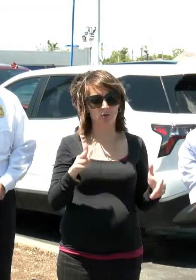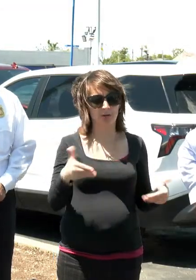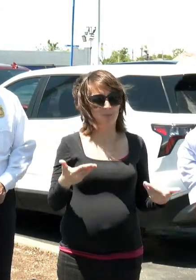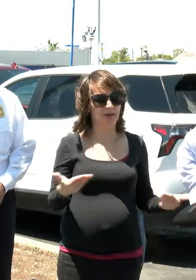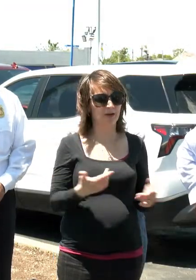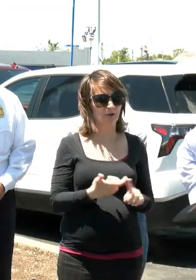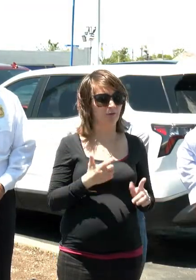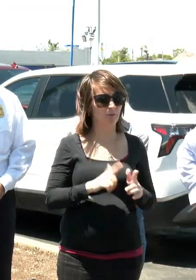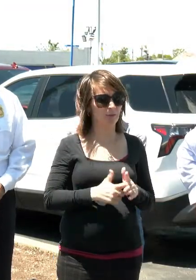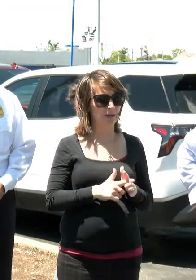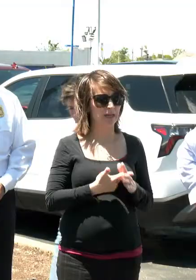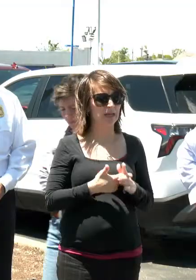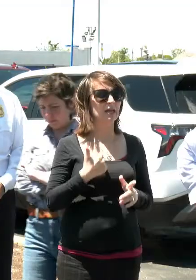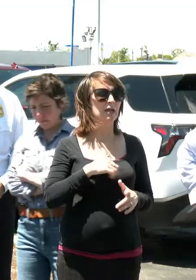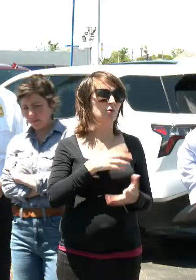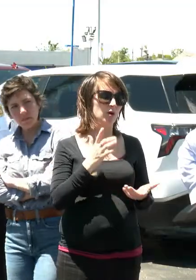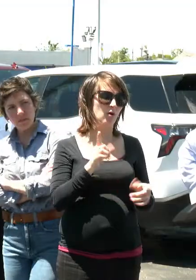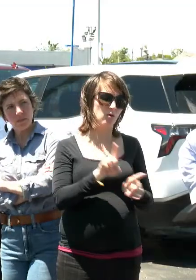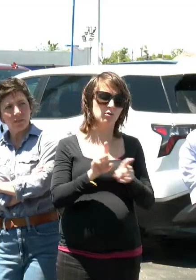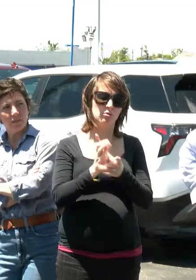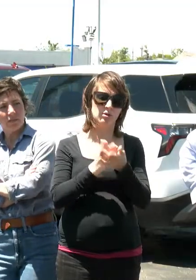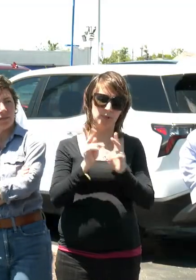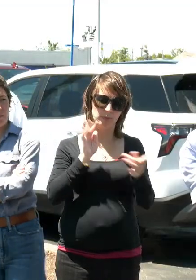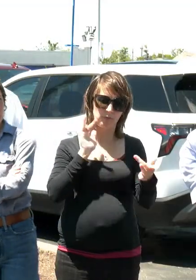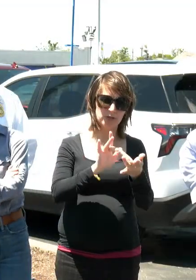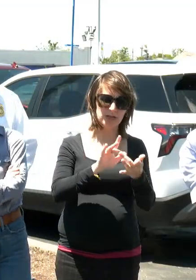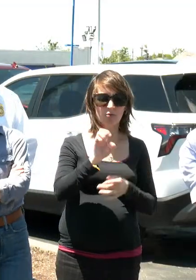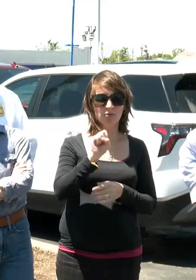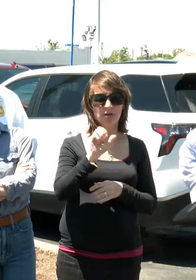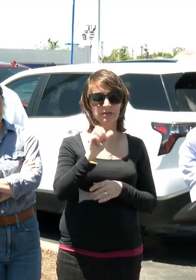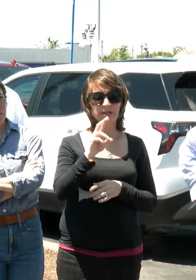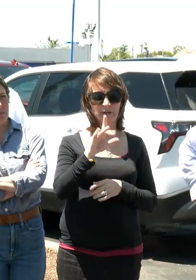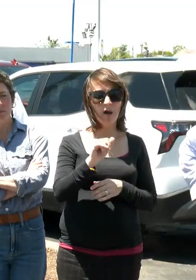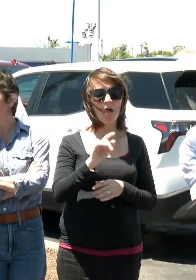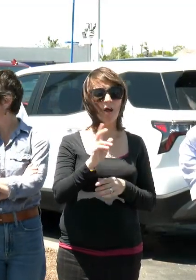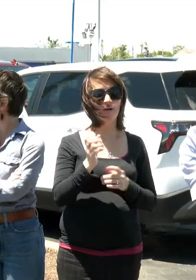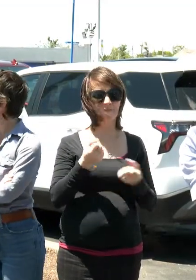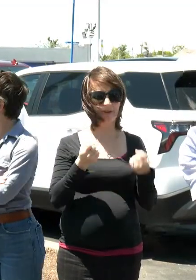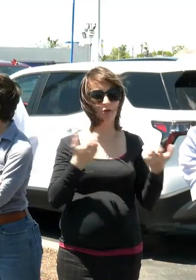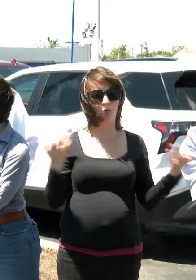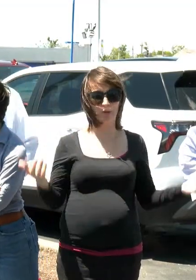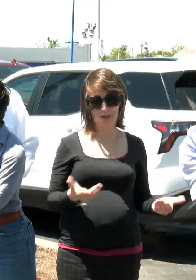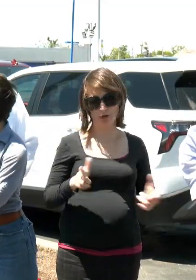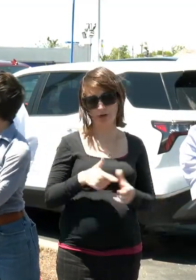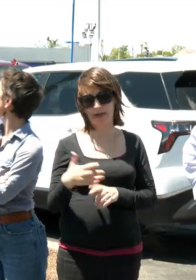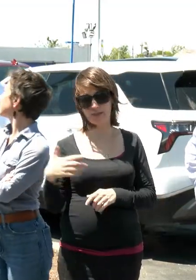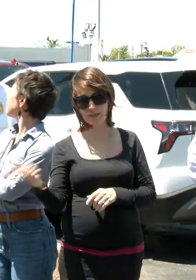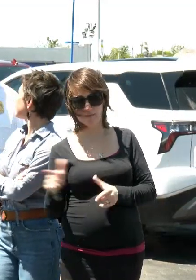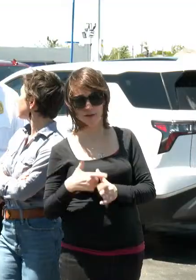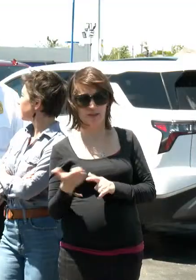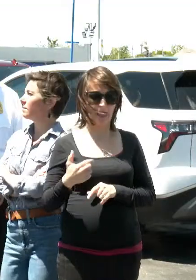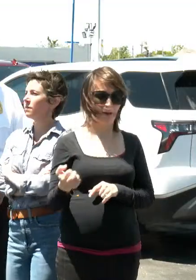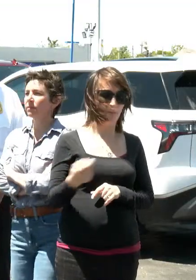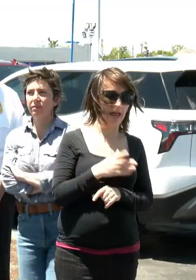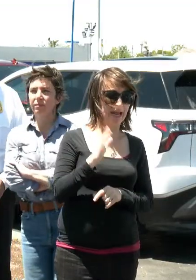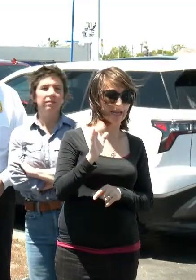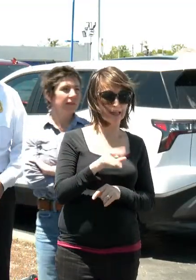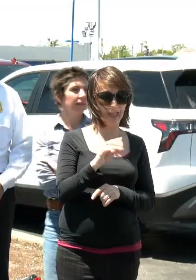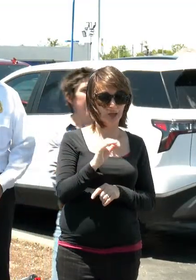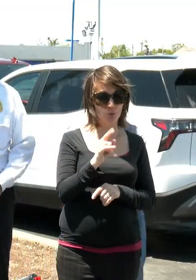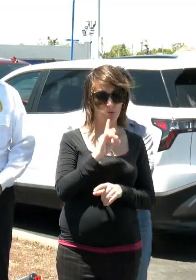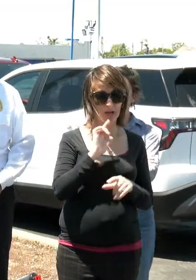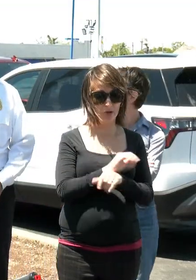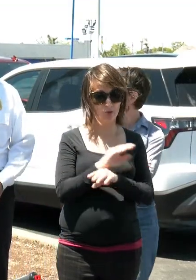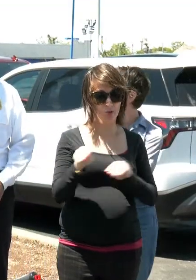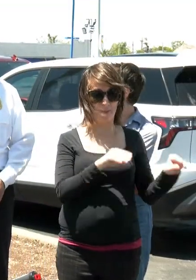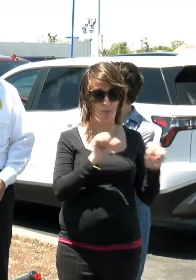have noted, and some people have reached out noting that the SEMA vehicle has been here and then it left and it came back. Is that unit mobile? Is that